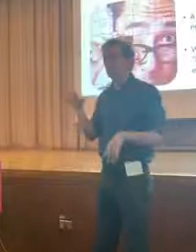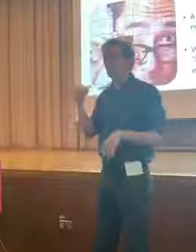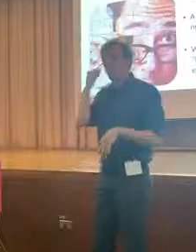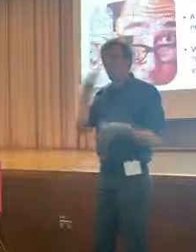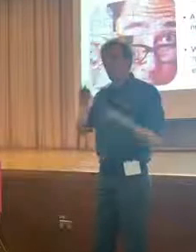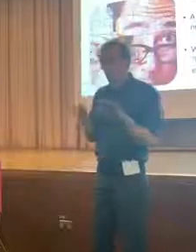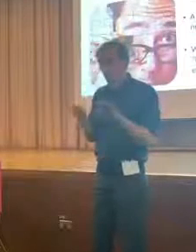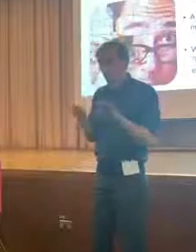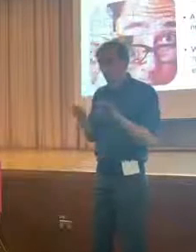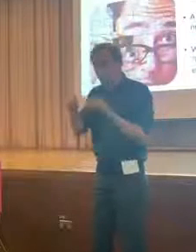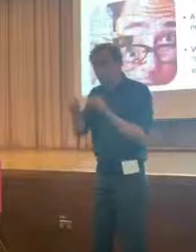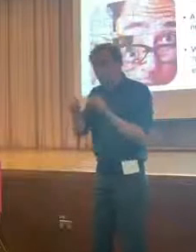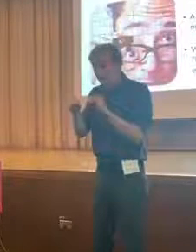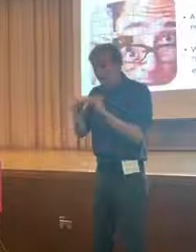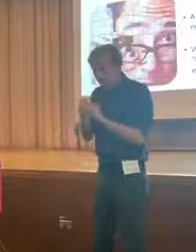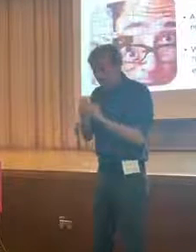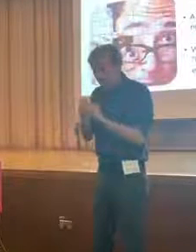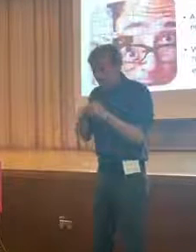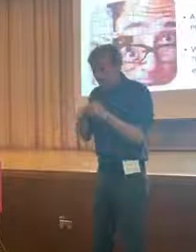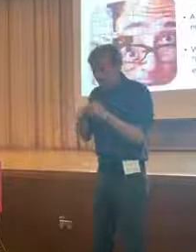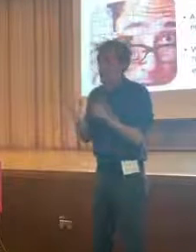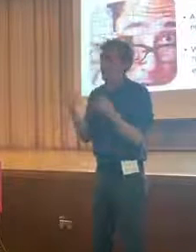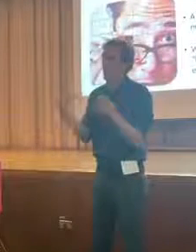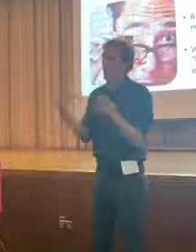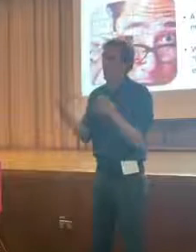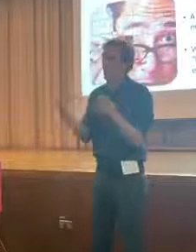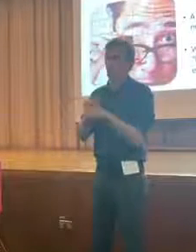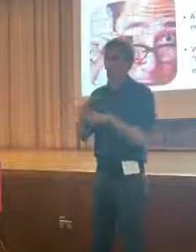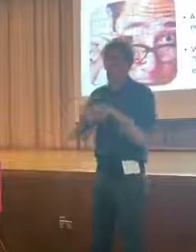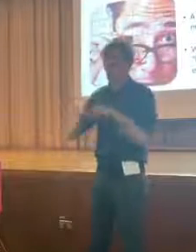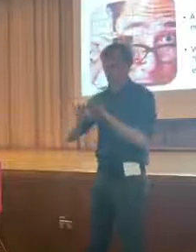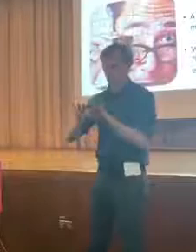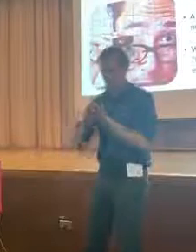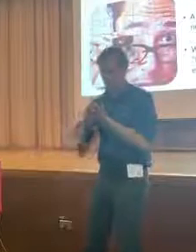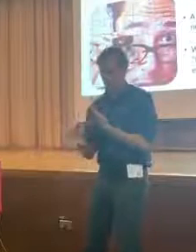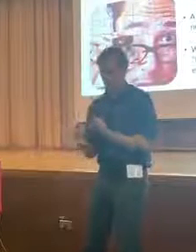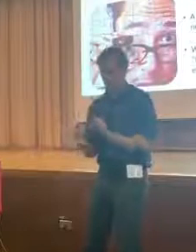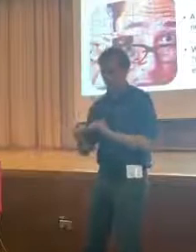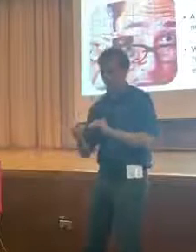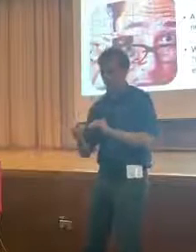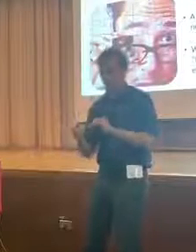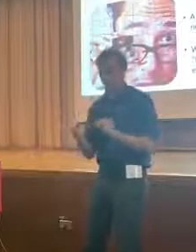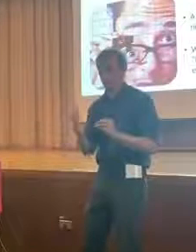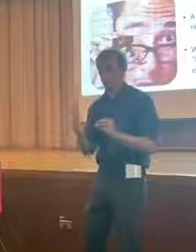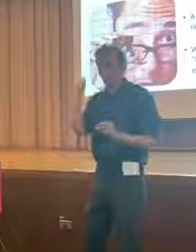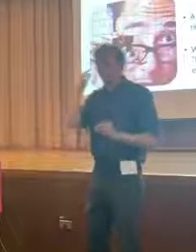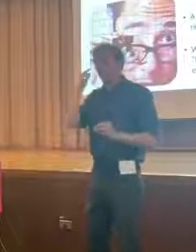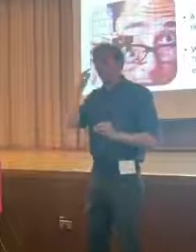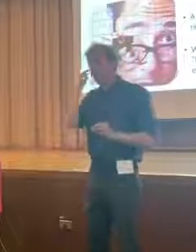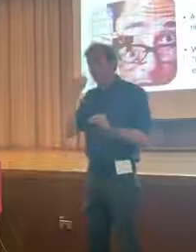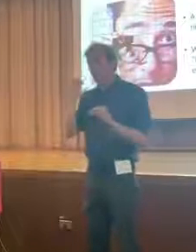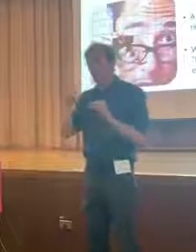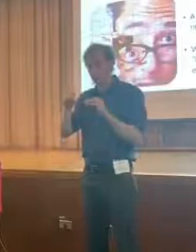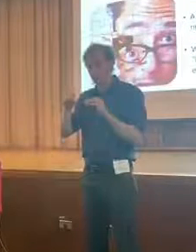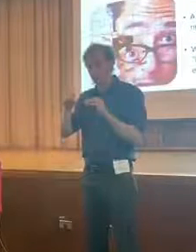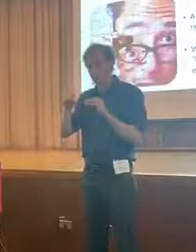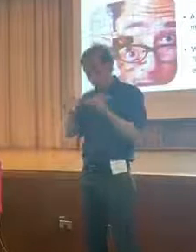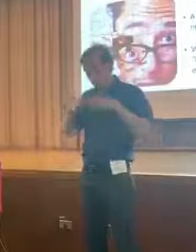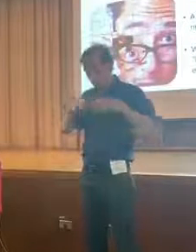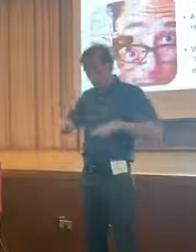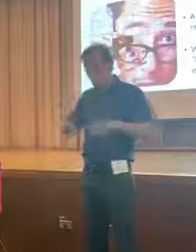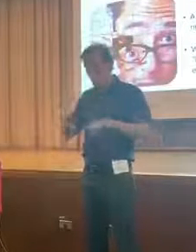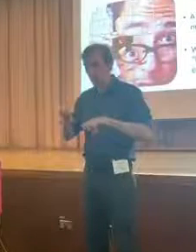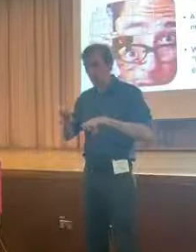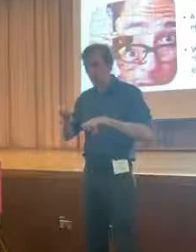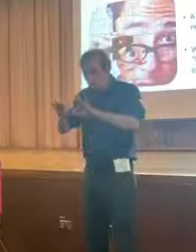and you put the sleeves on backwards. You have to rip apart each little seam, each